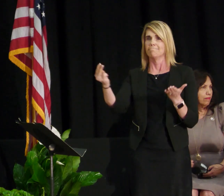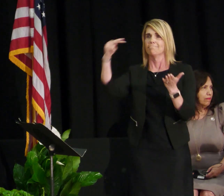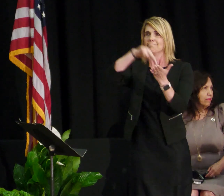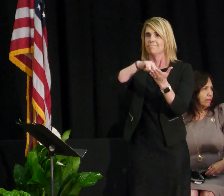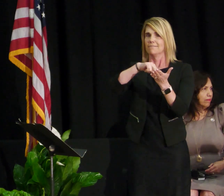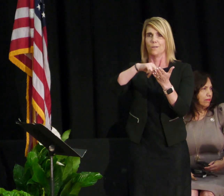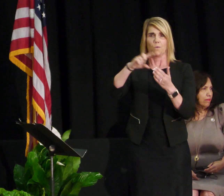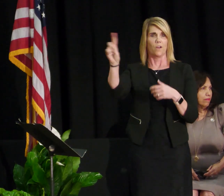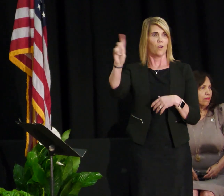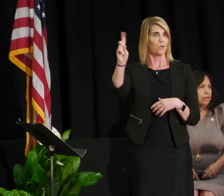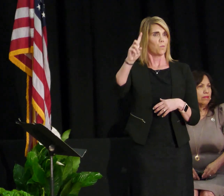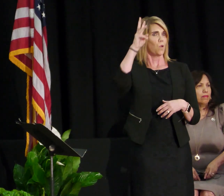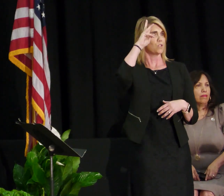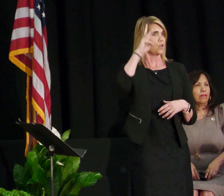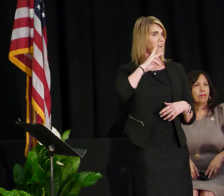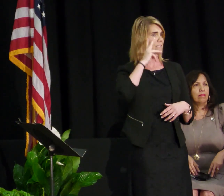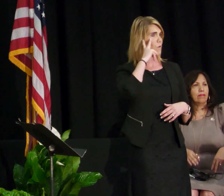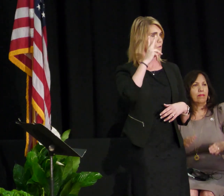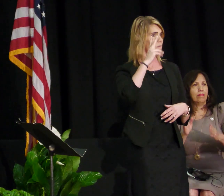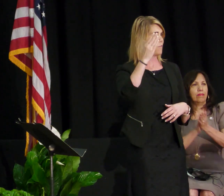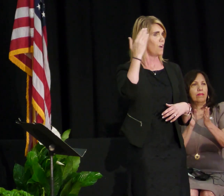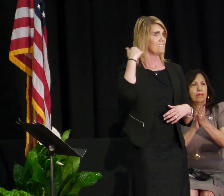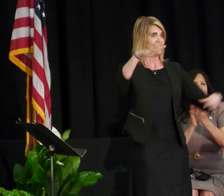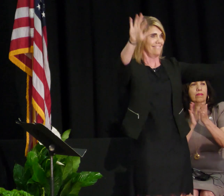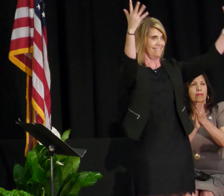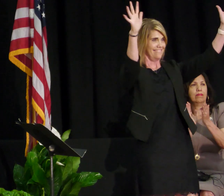Walter Von Felt. Please stand. Walter.